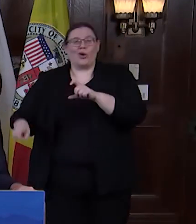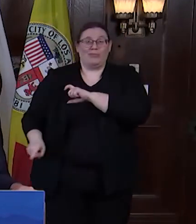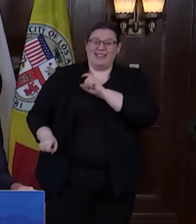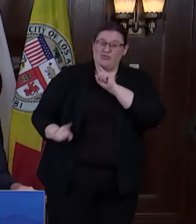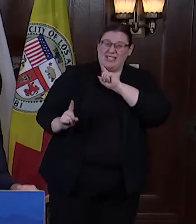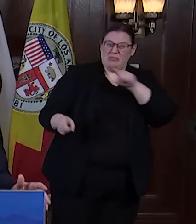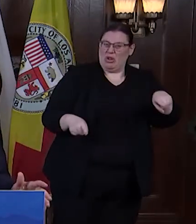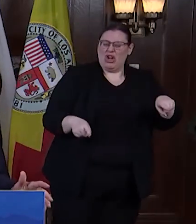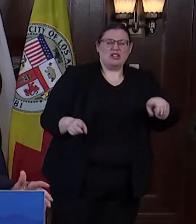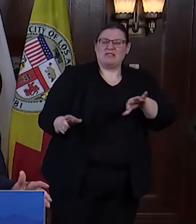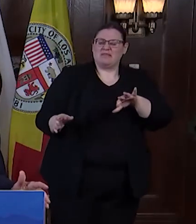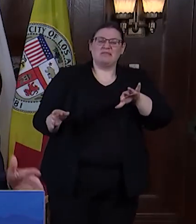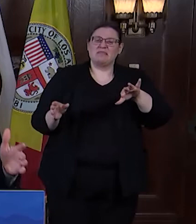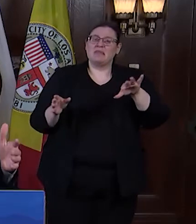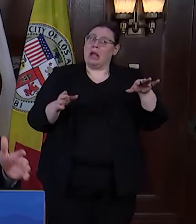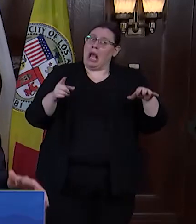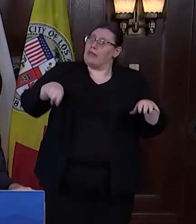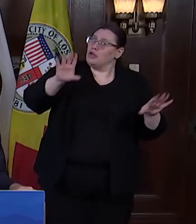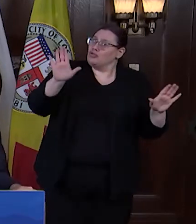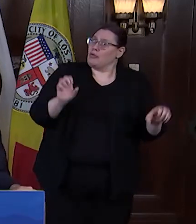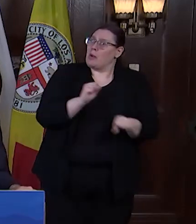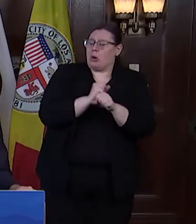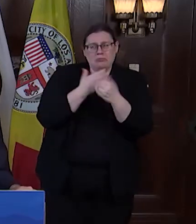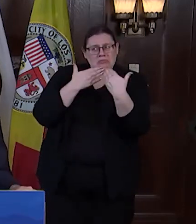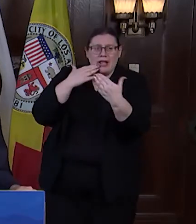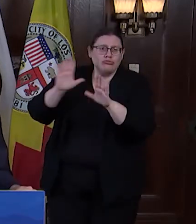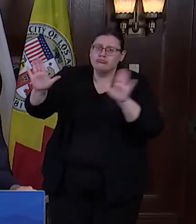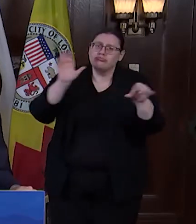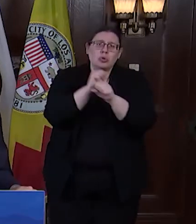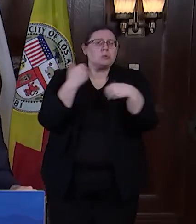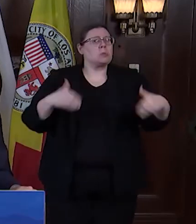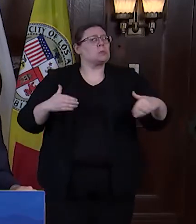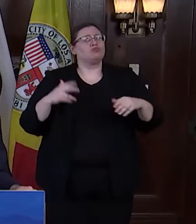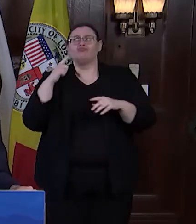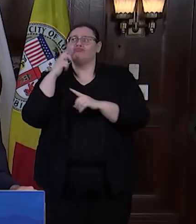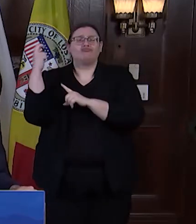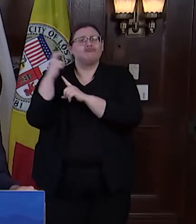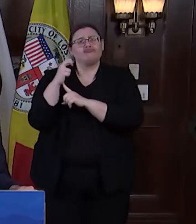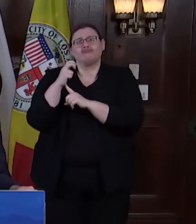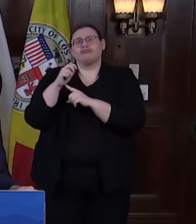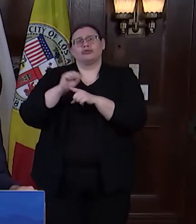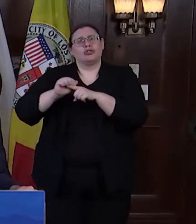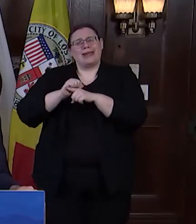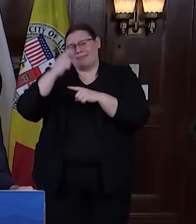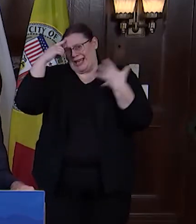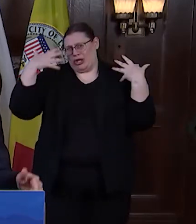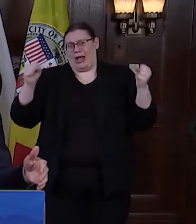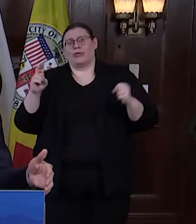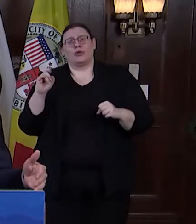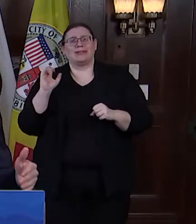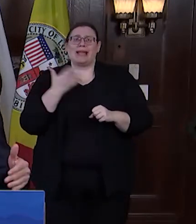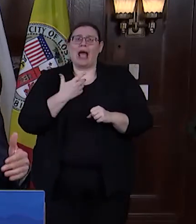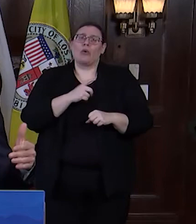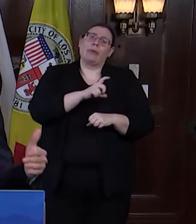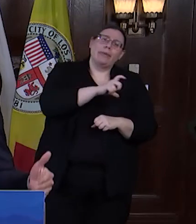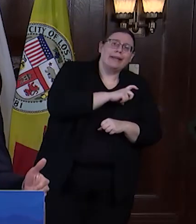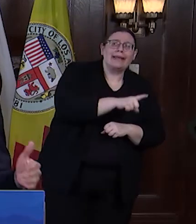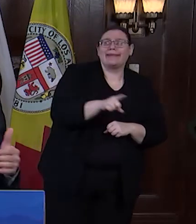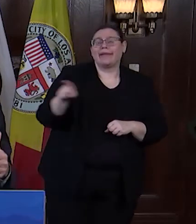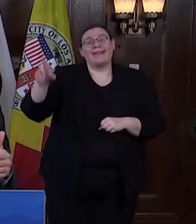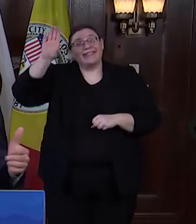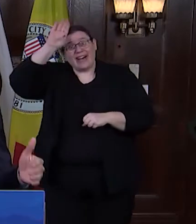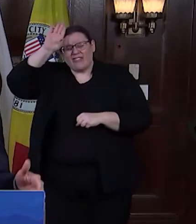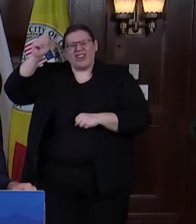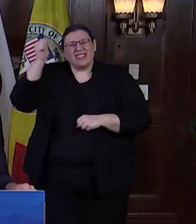officers. While they do heroic work, and I thank them for that, we have some of the best trained mental health units in our police department. We have firefighters who every single